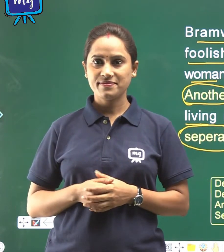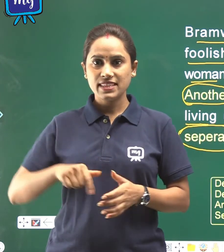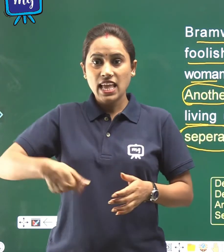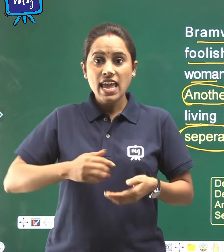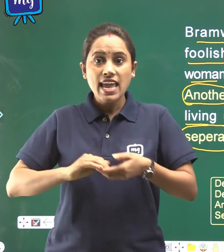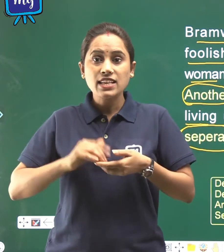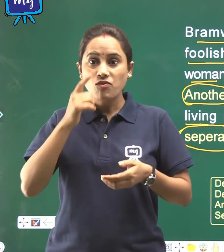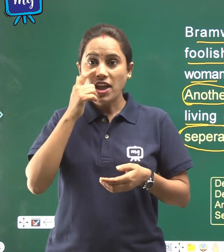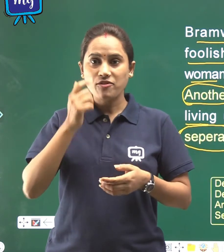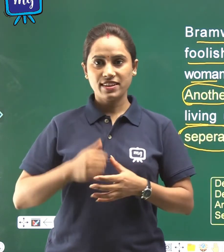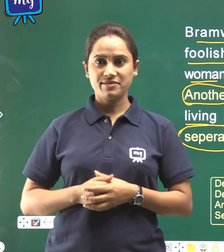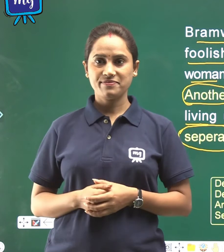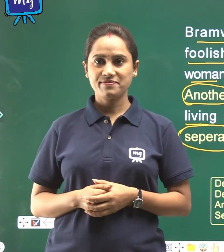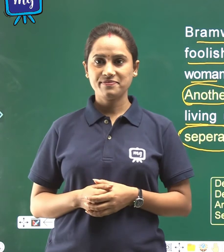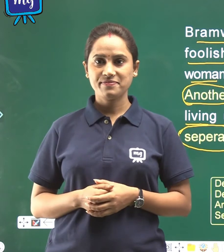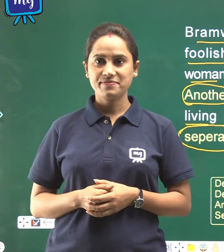his wife.